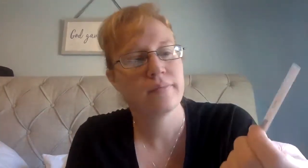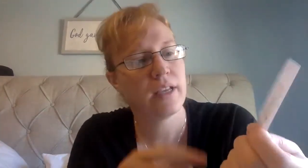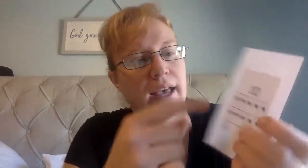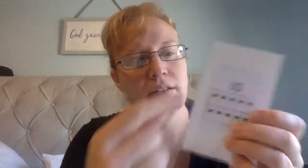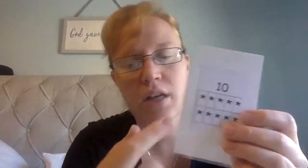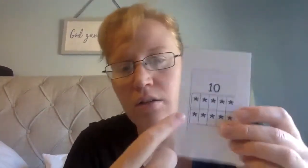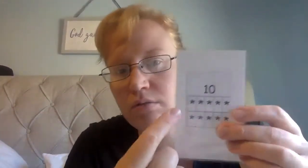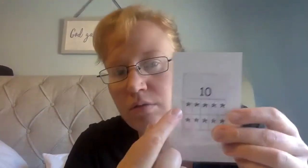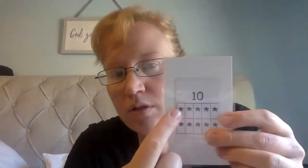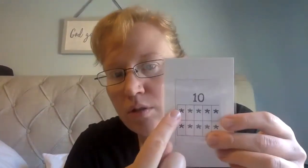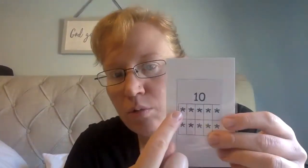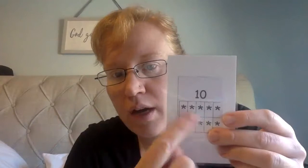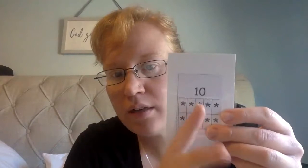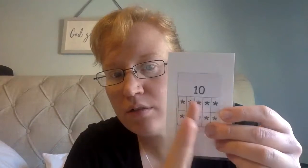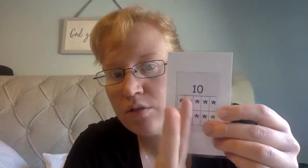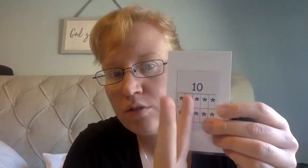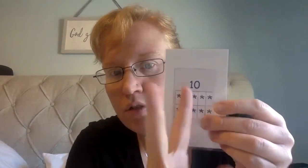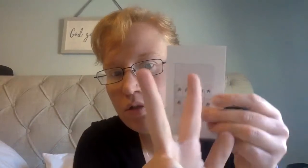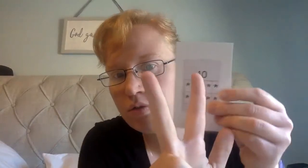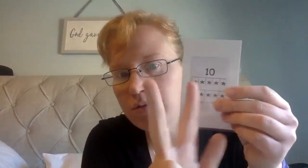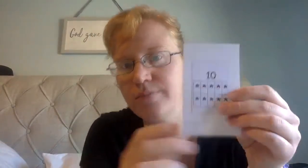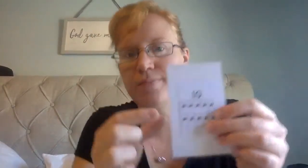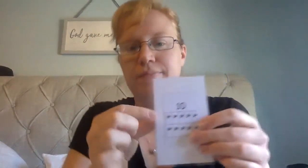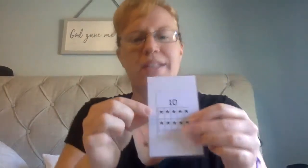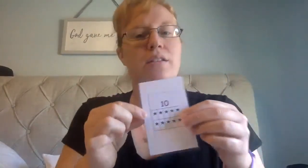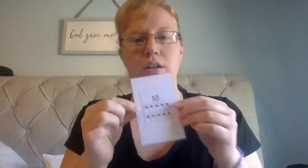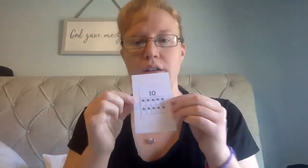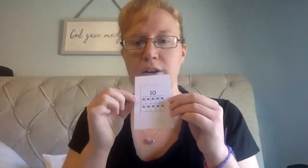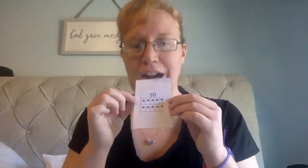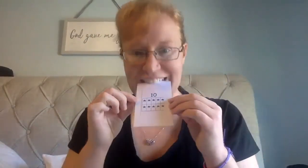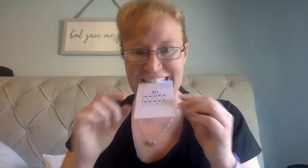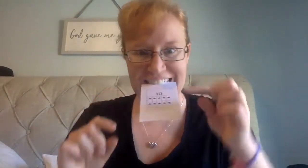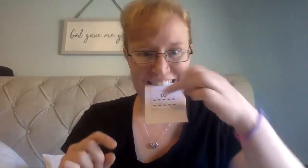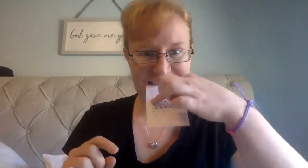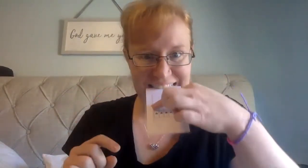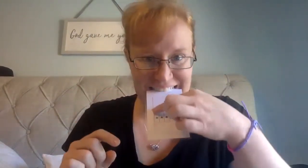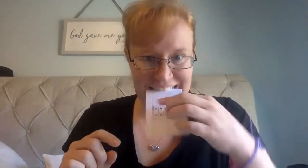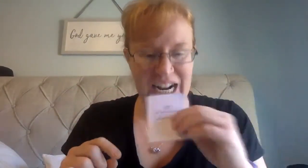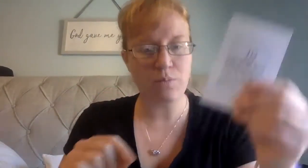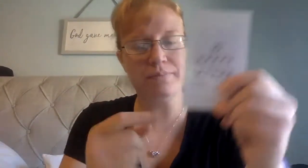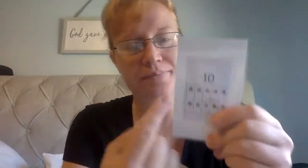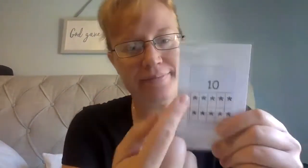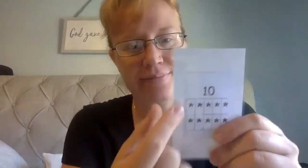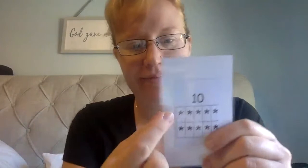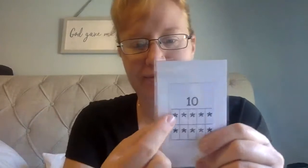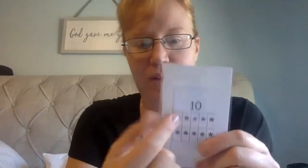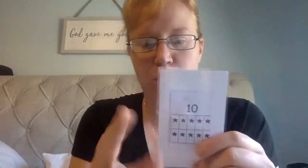Okay, so 1, 2, this is hard to do. Nope.